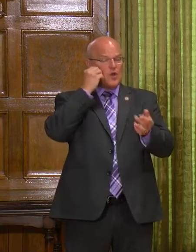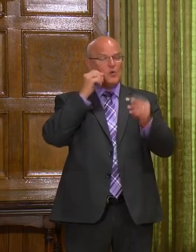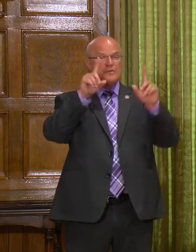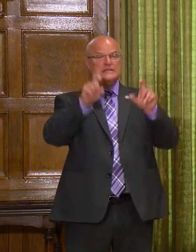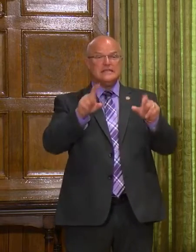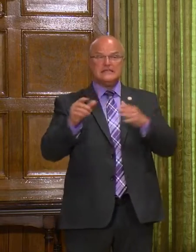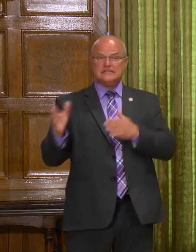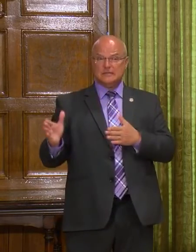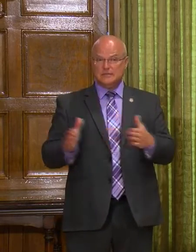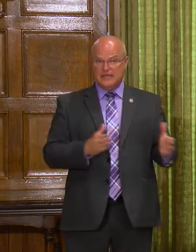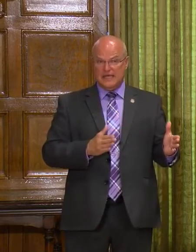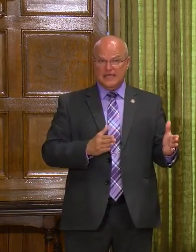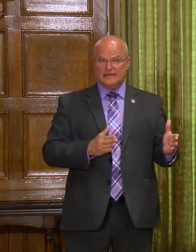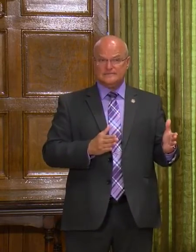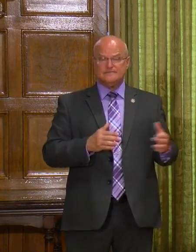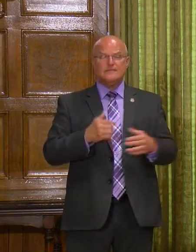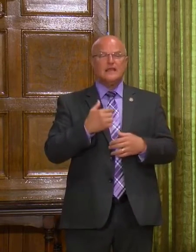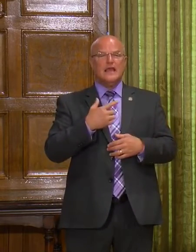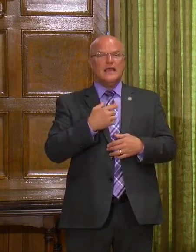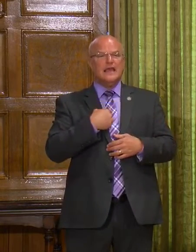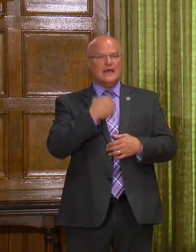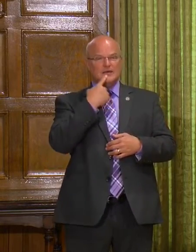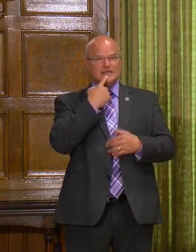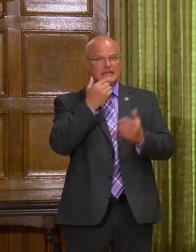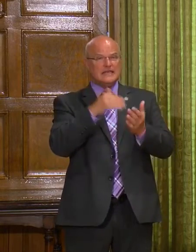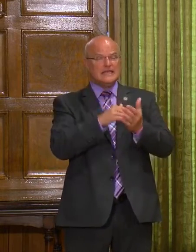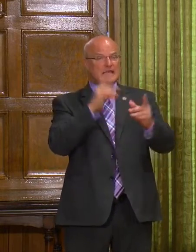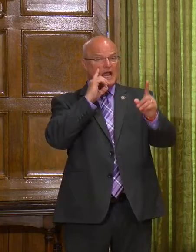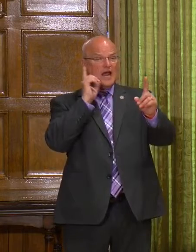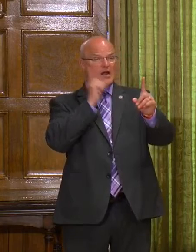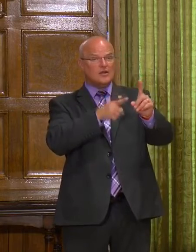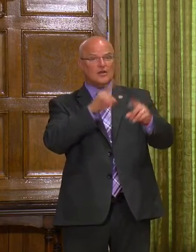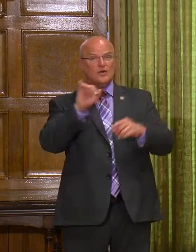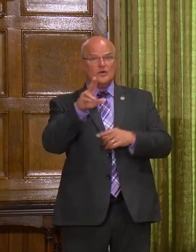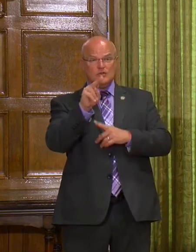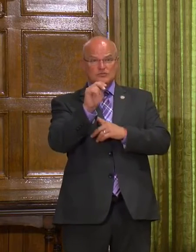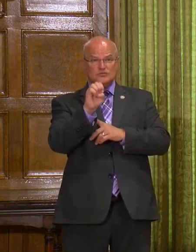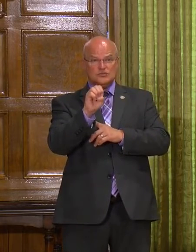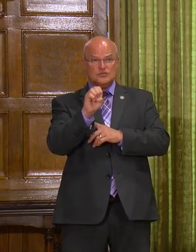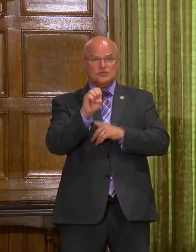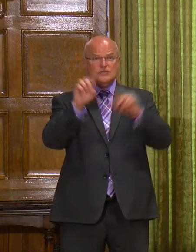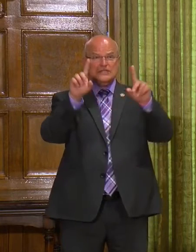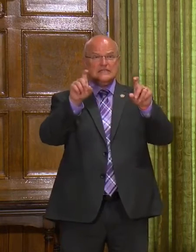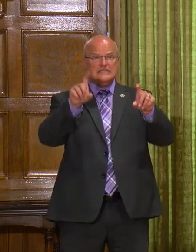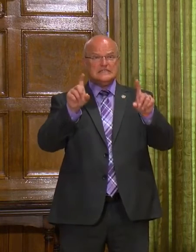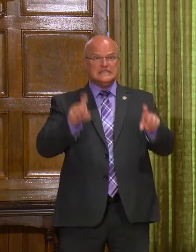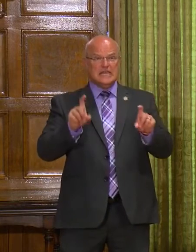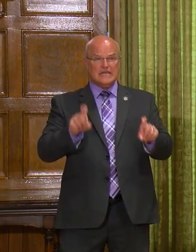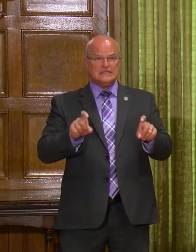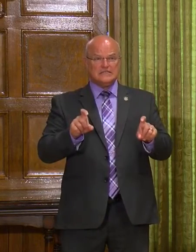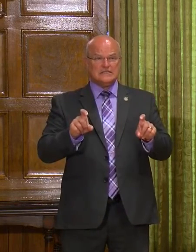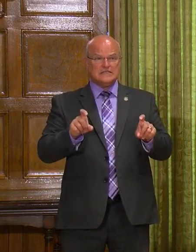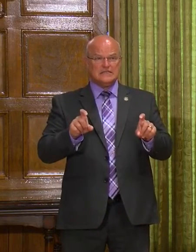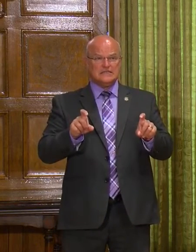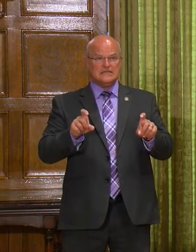plan. And let me just reiterate that our goal in June is to test